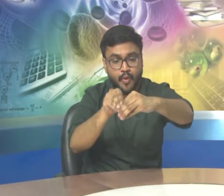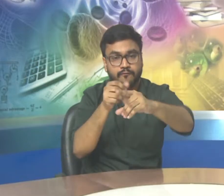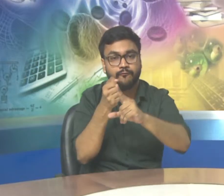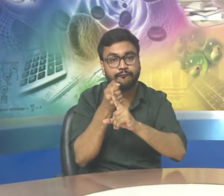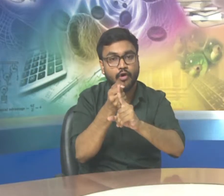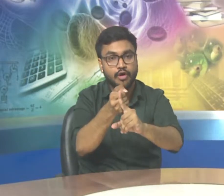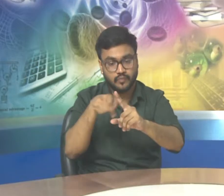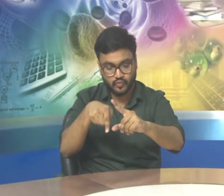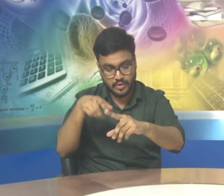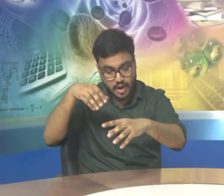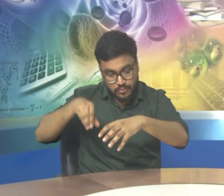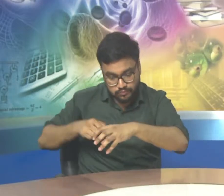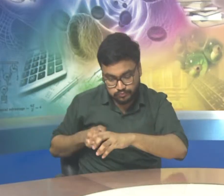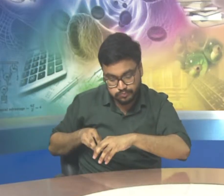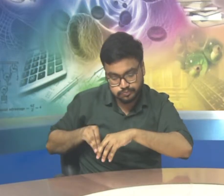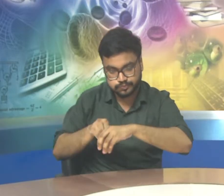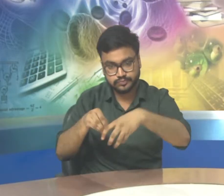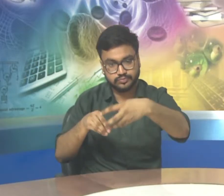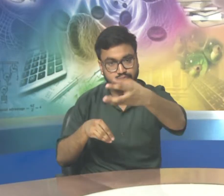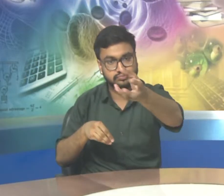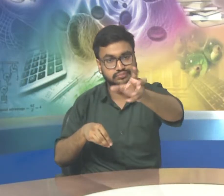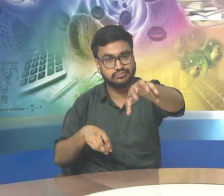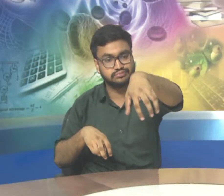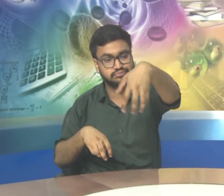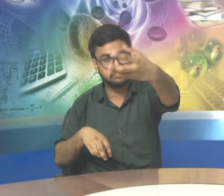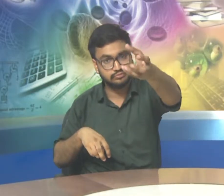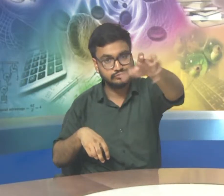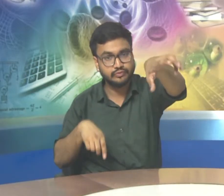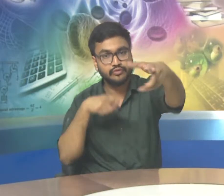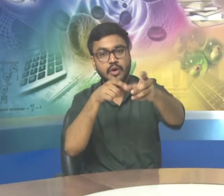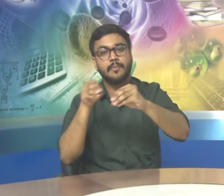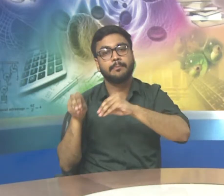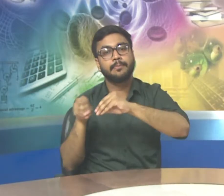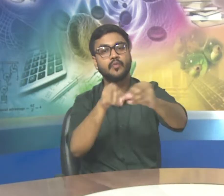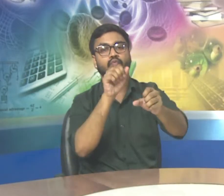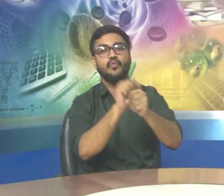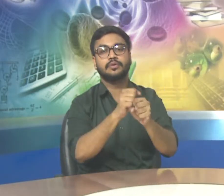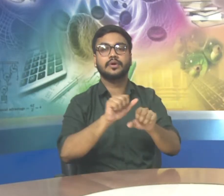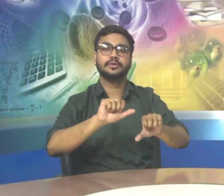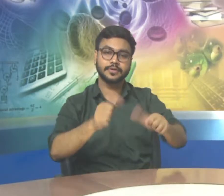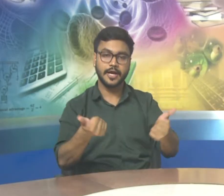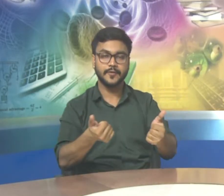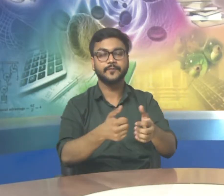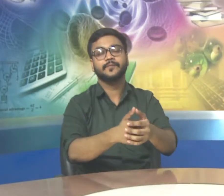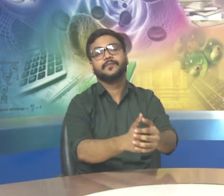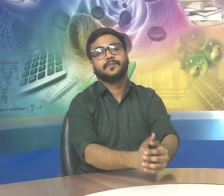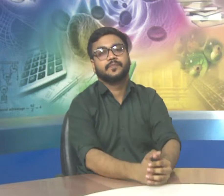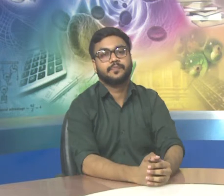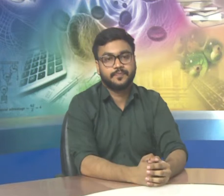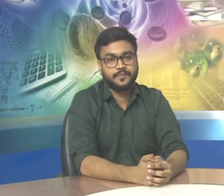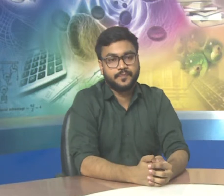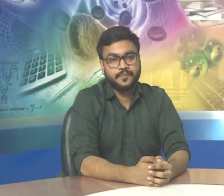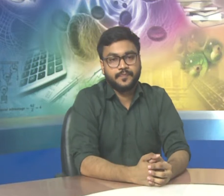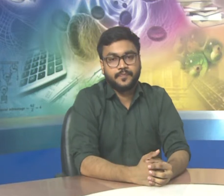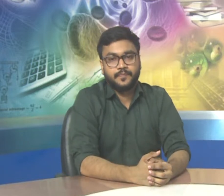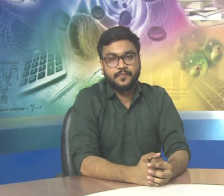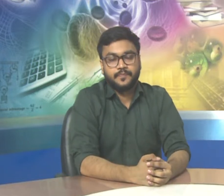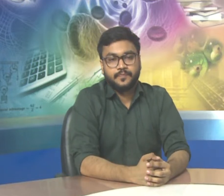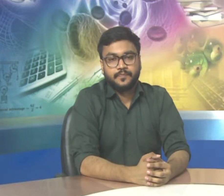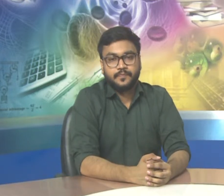stays at rest, and when it acted upon by an unbalanced force, it changes in speed